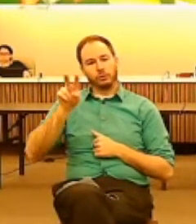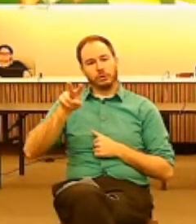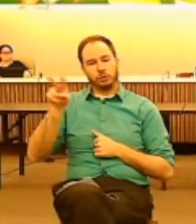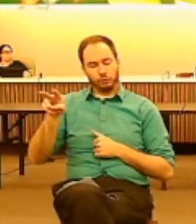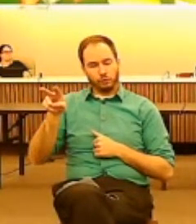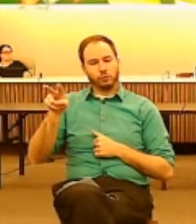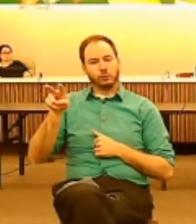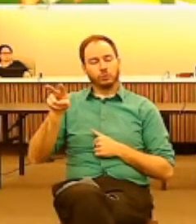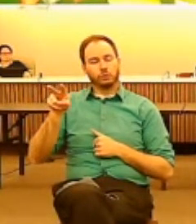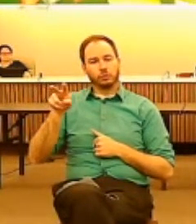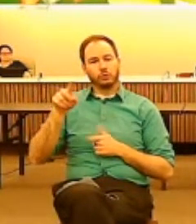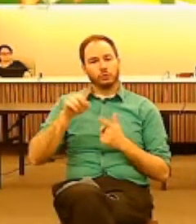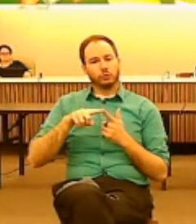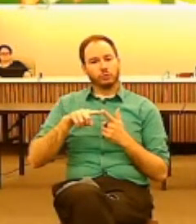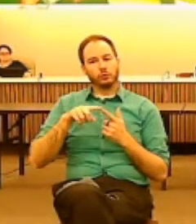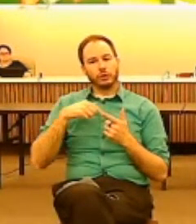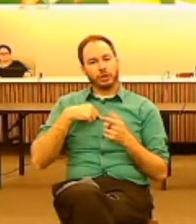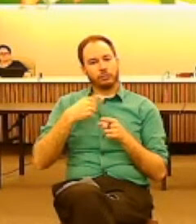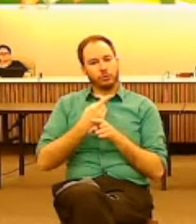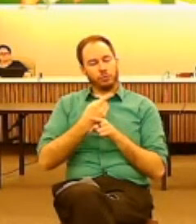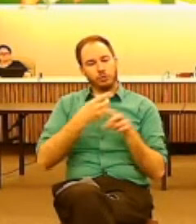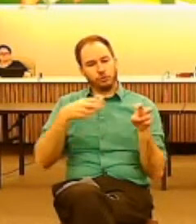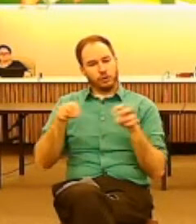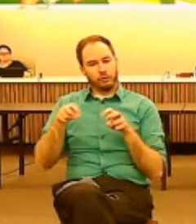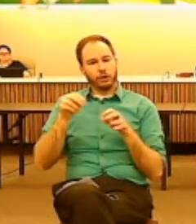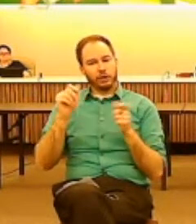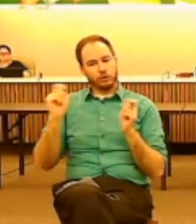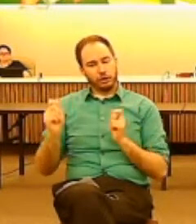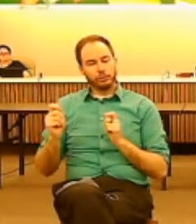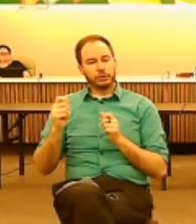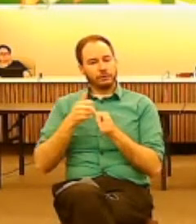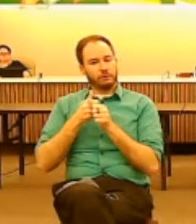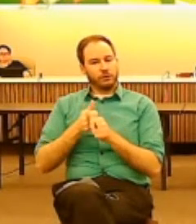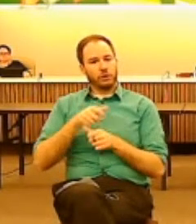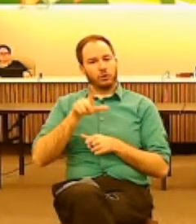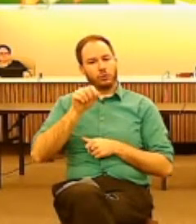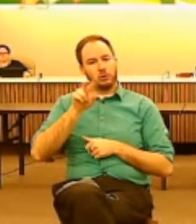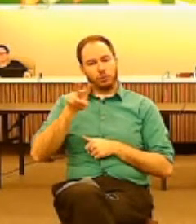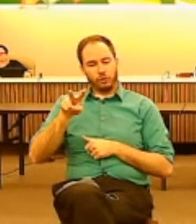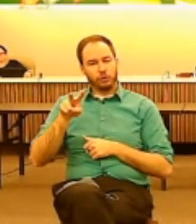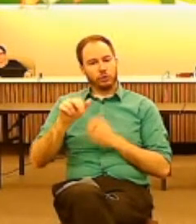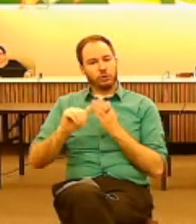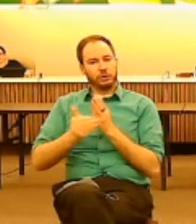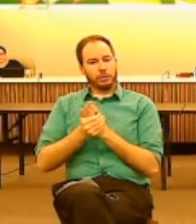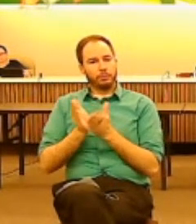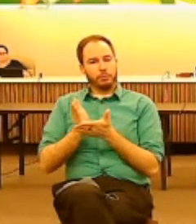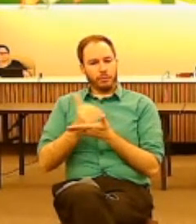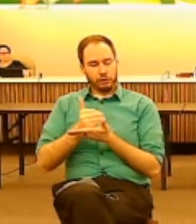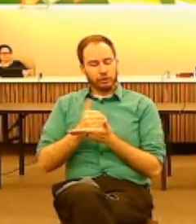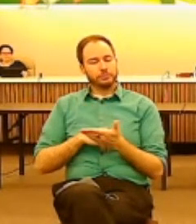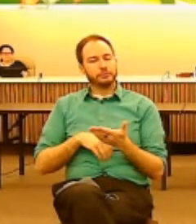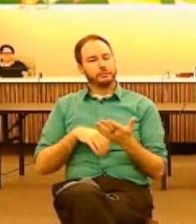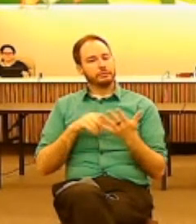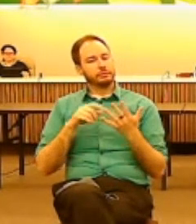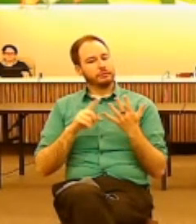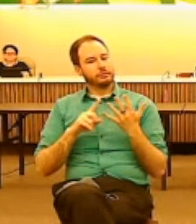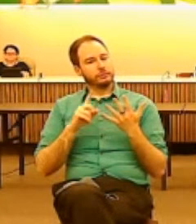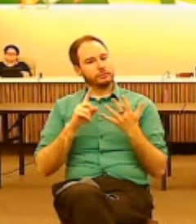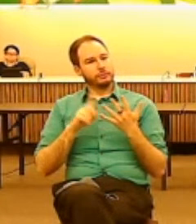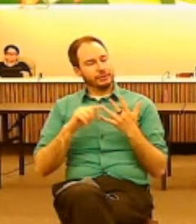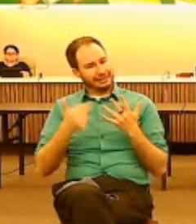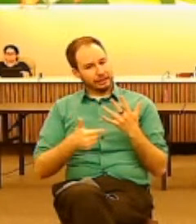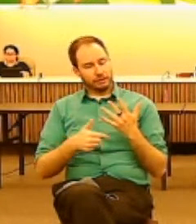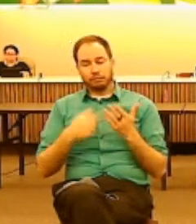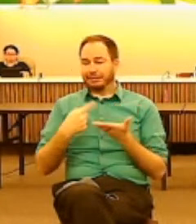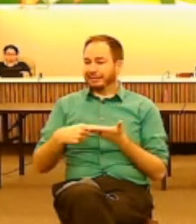10-182/2022 to make appropriate transfers and adjustments per the 2022 adopted budget. Second. Any discussion?